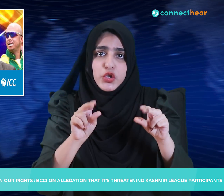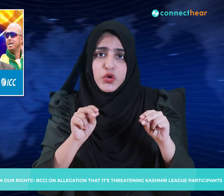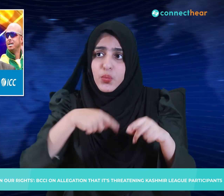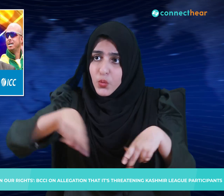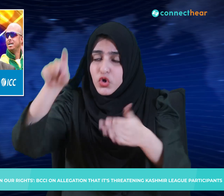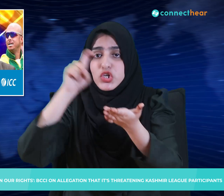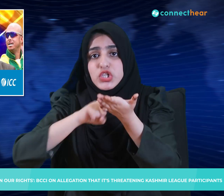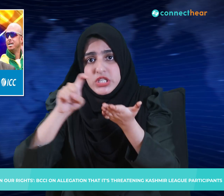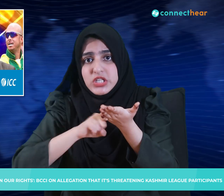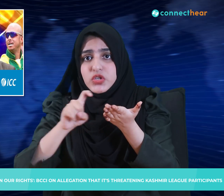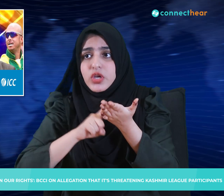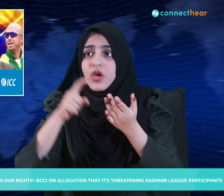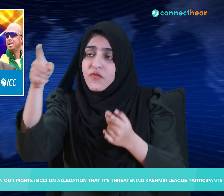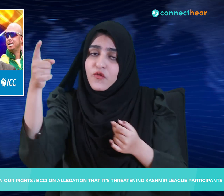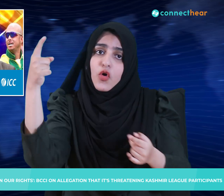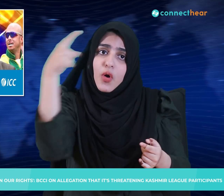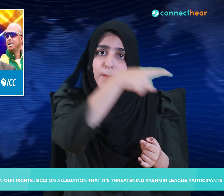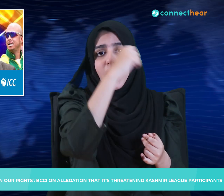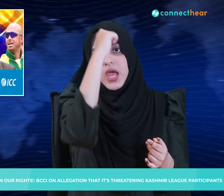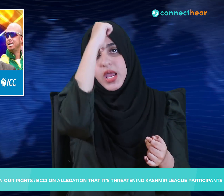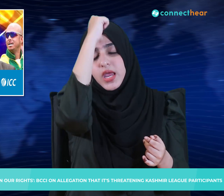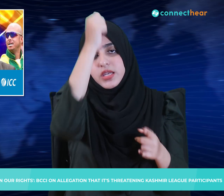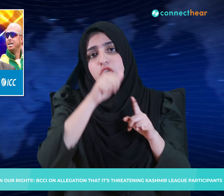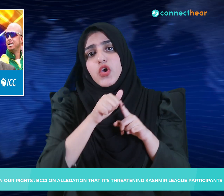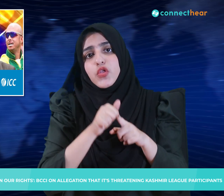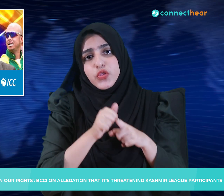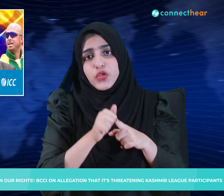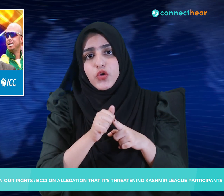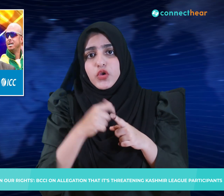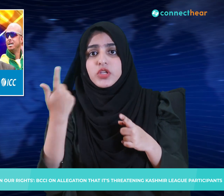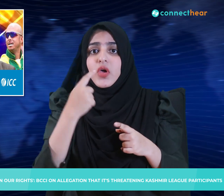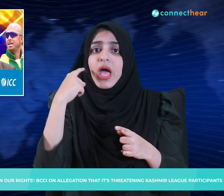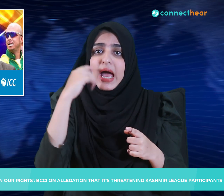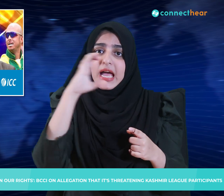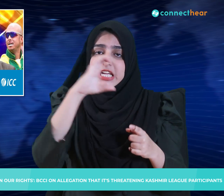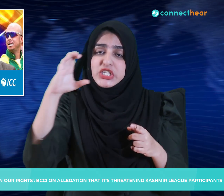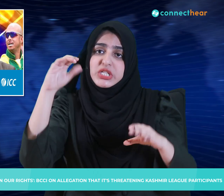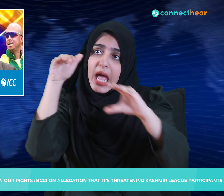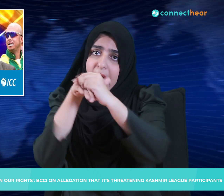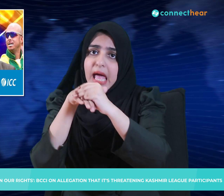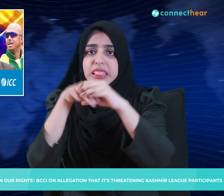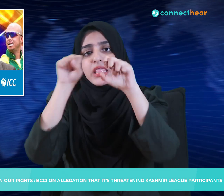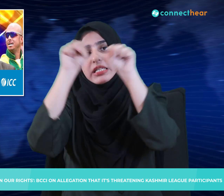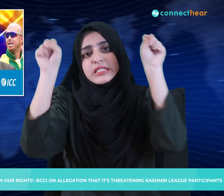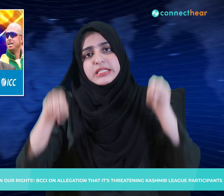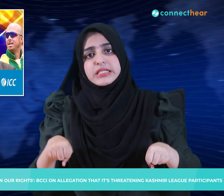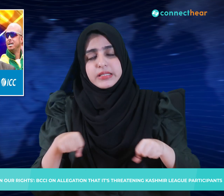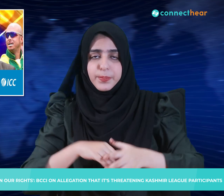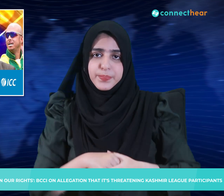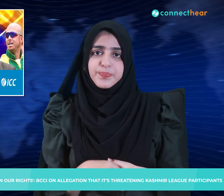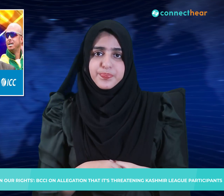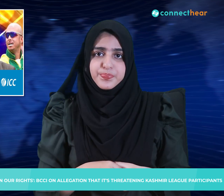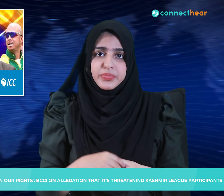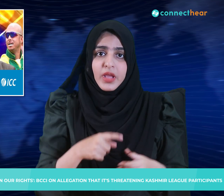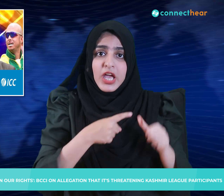forum and also reserves the right to take any further action that is available to us within the ICC Charter.